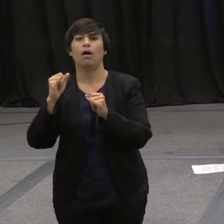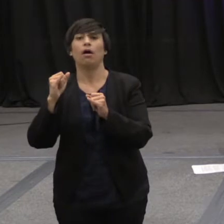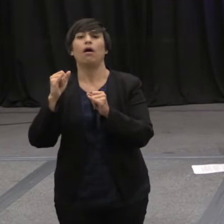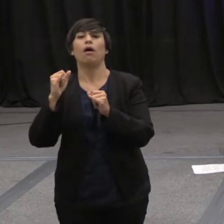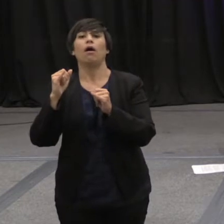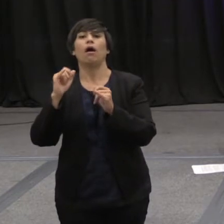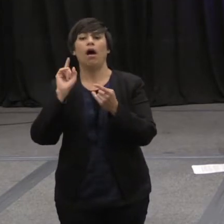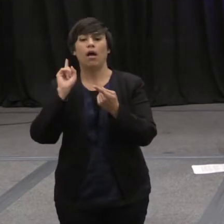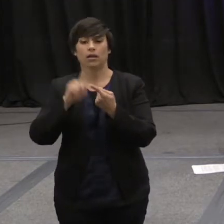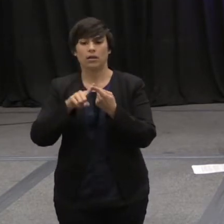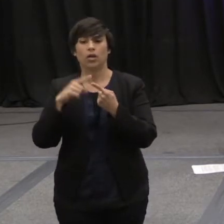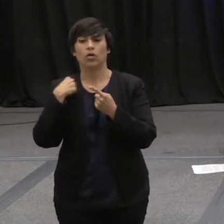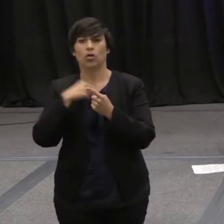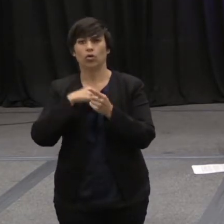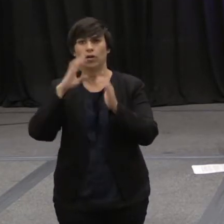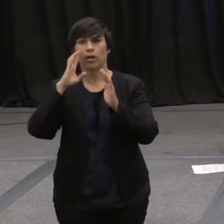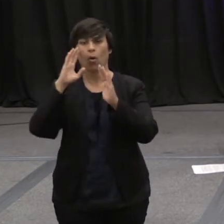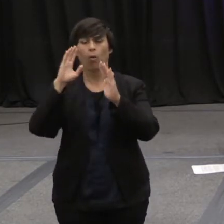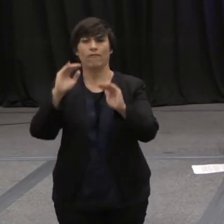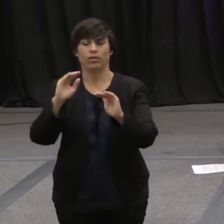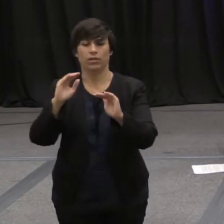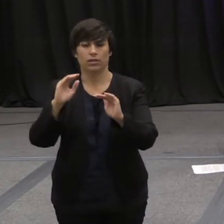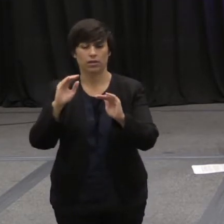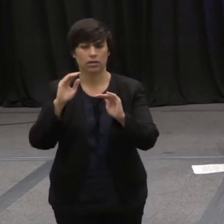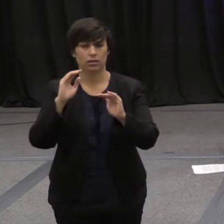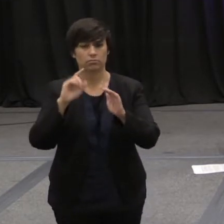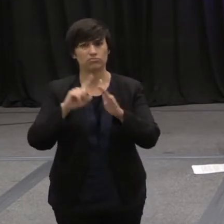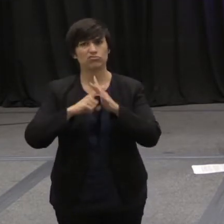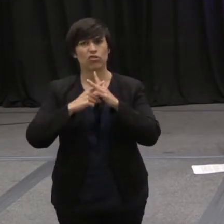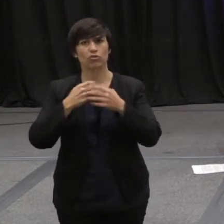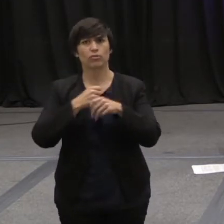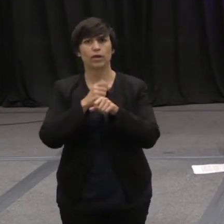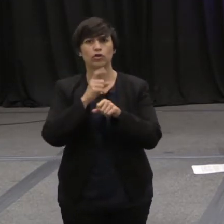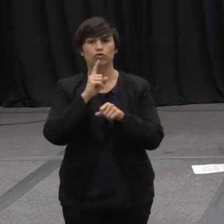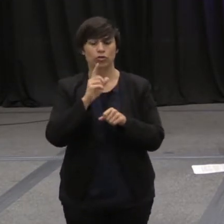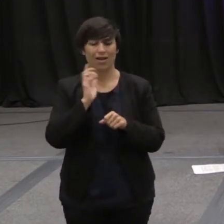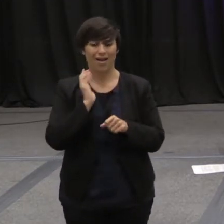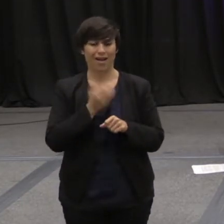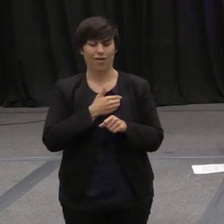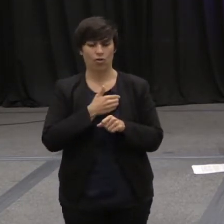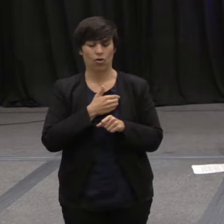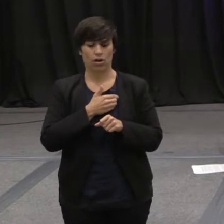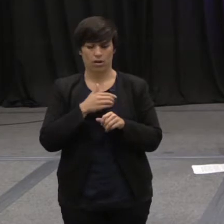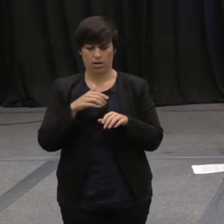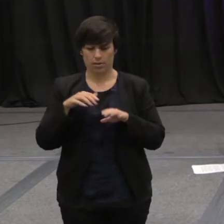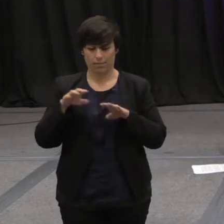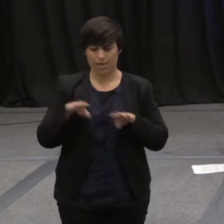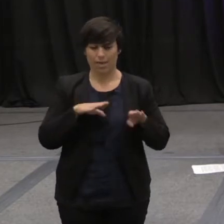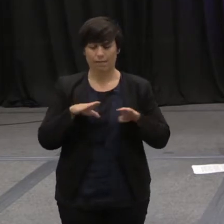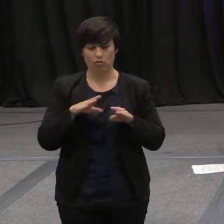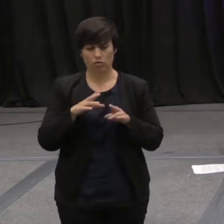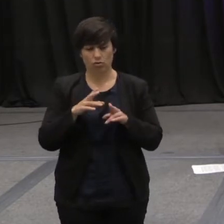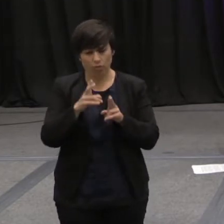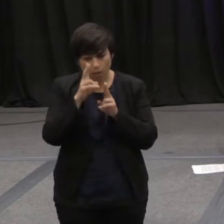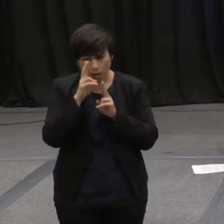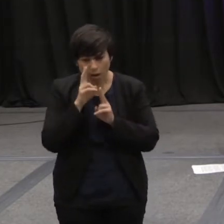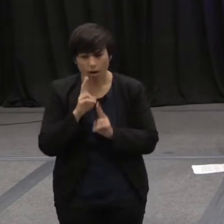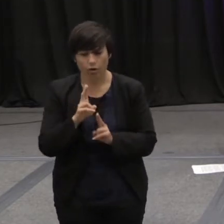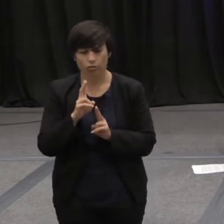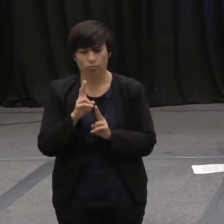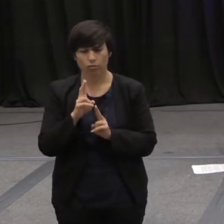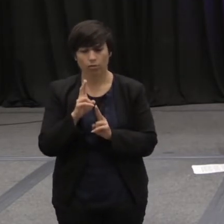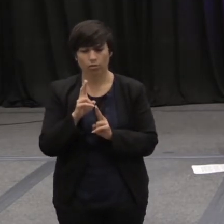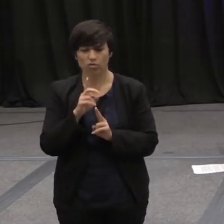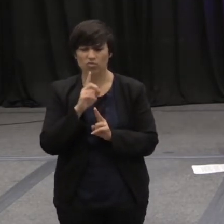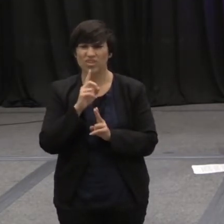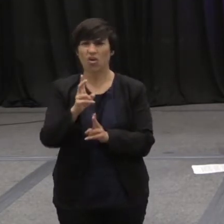until we hopefully just start making sure that our behavior is honorable and kind to ourselves as